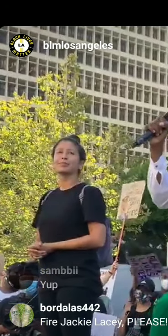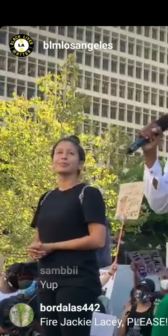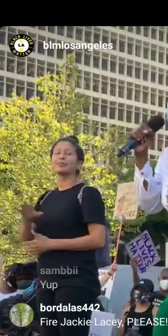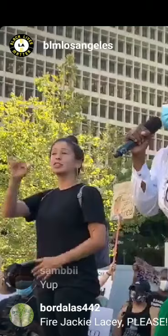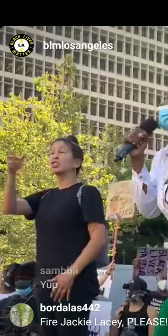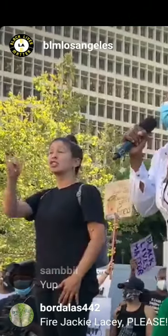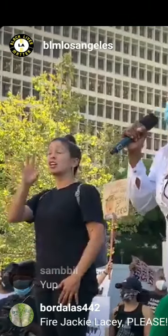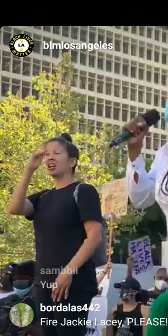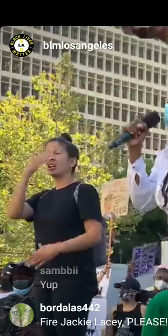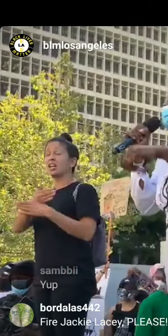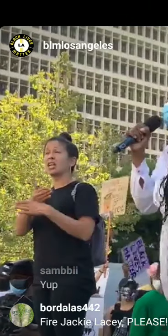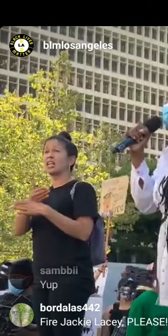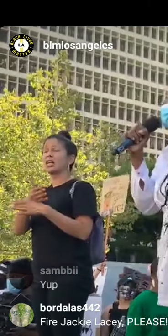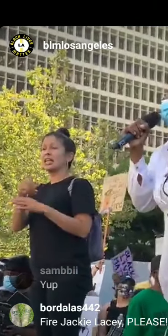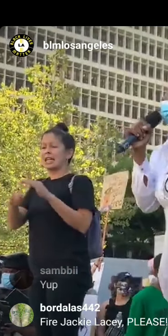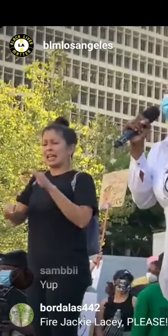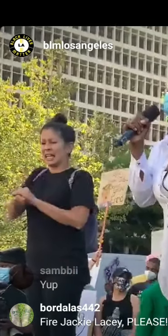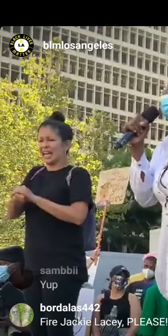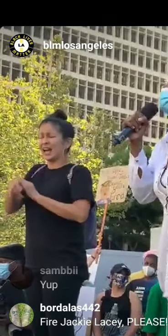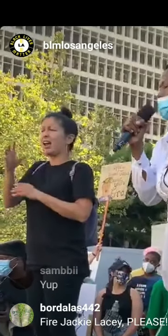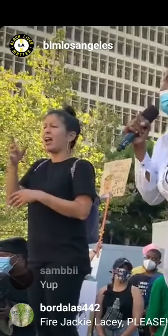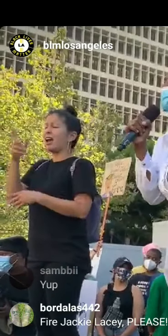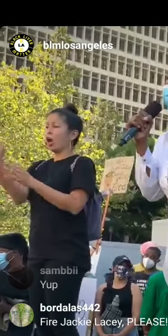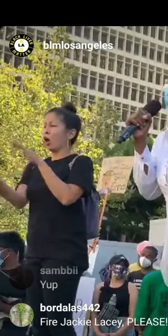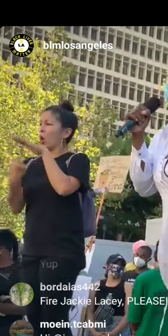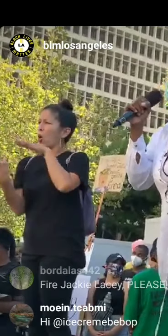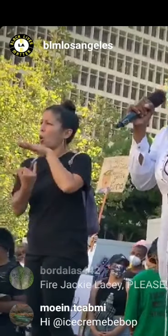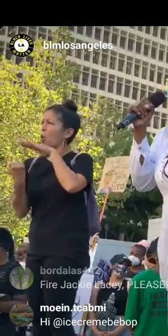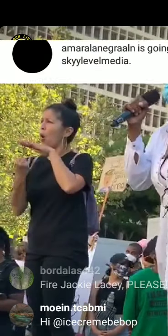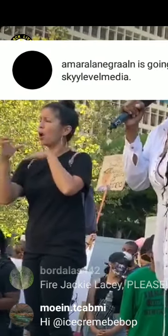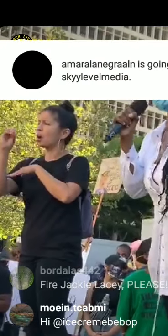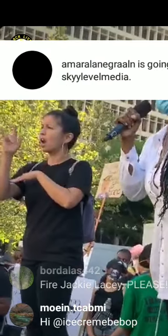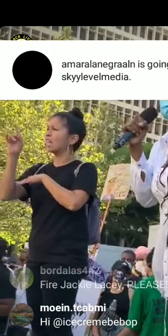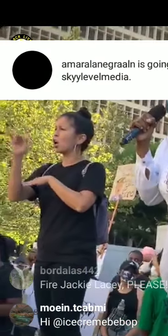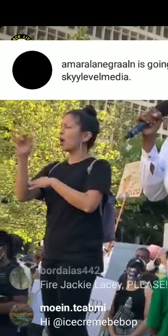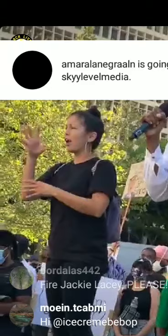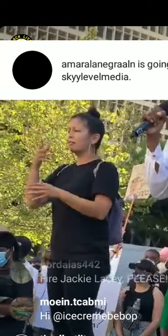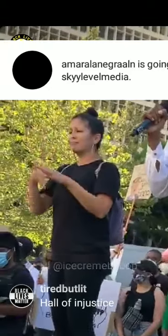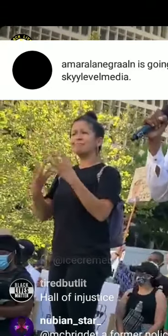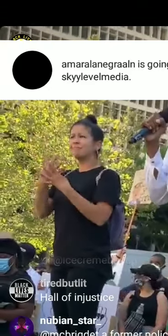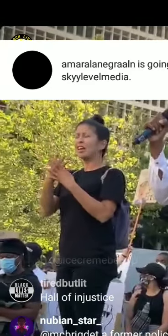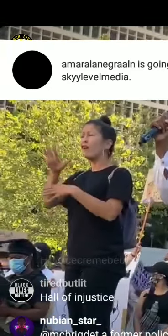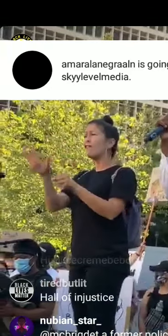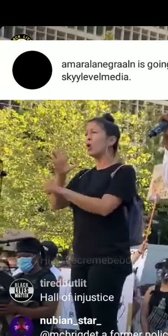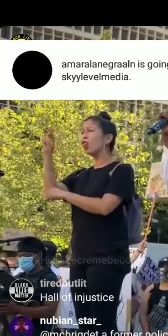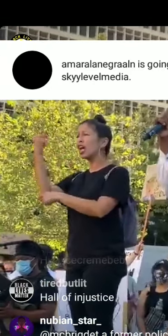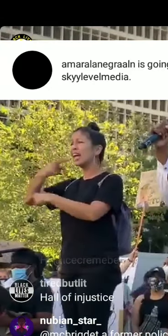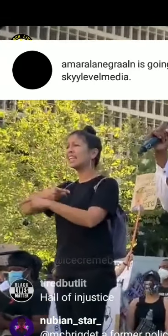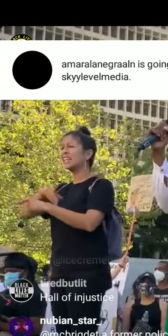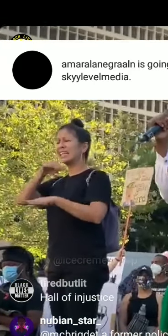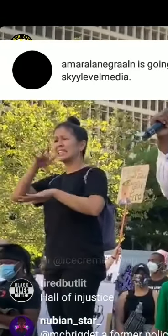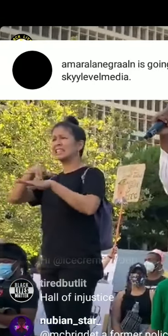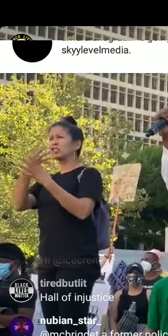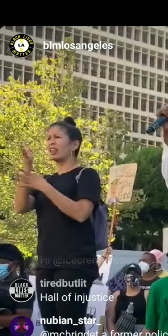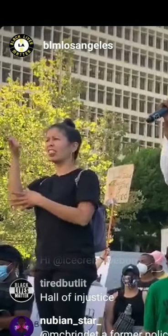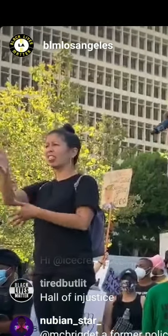right. John was secreted and hid in solitary confinement for the whole 30 days that he was in Men's